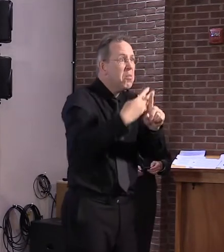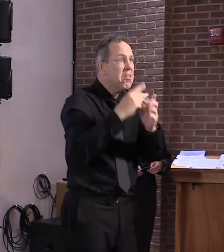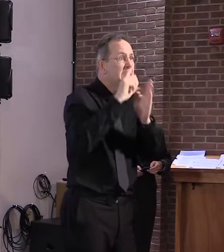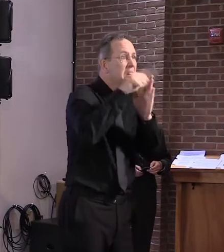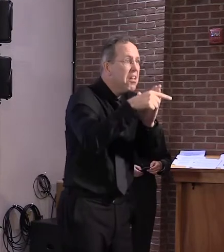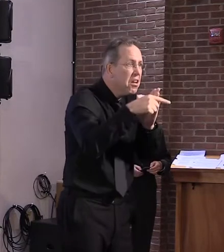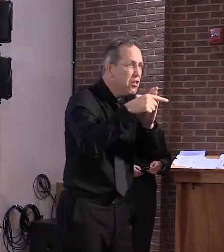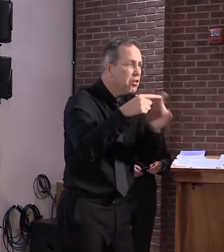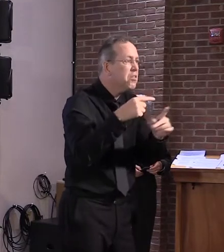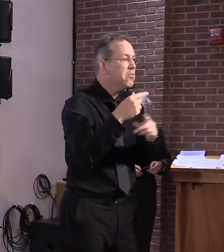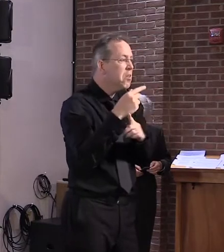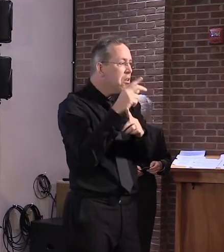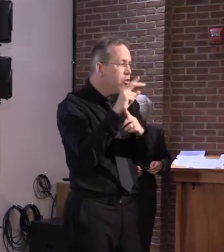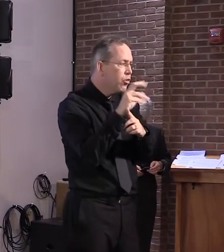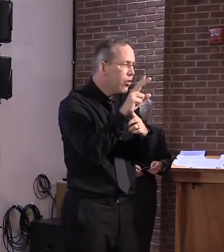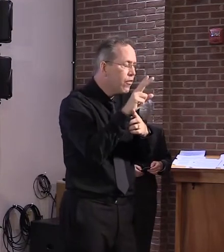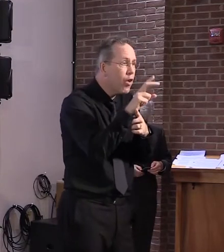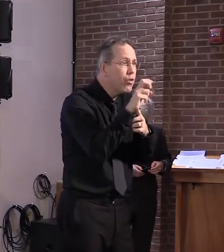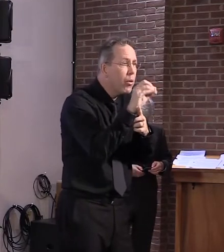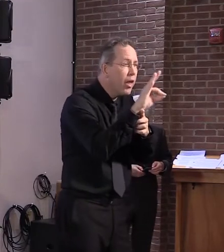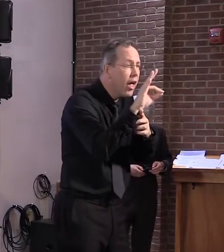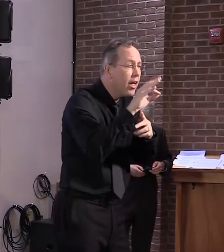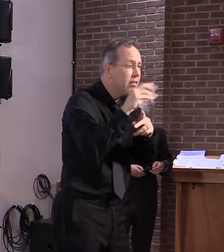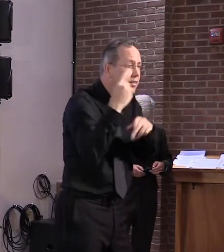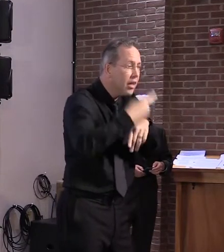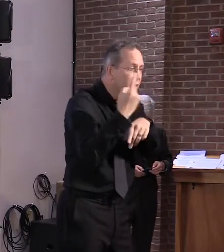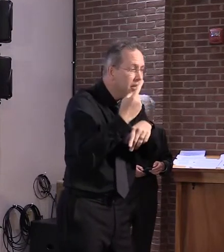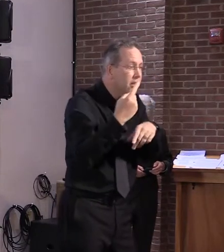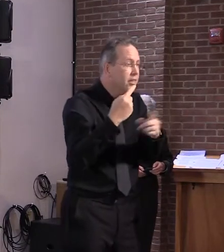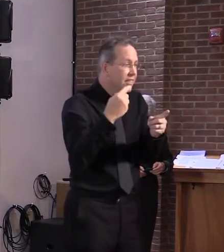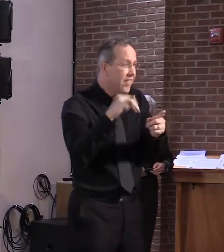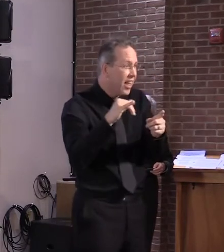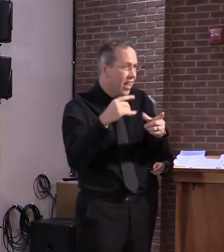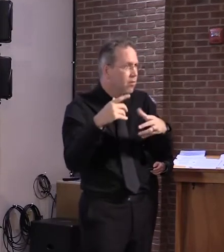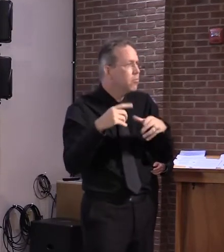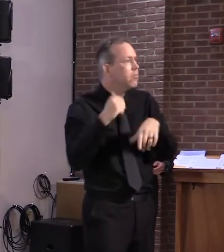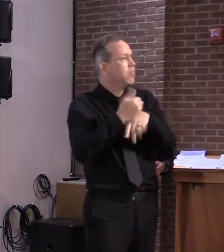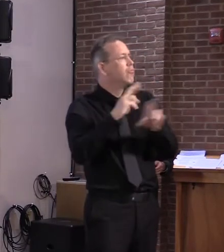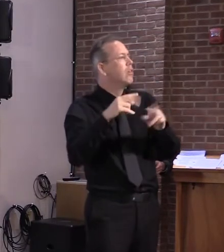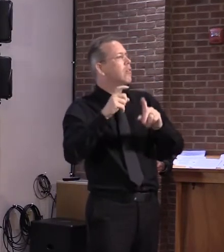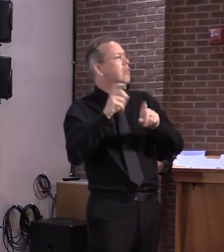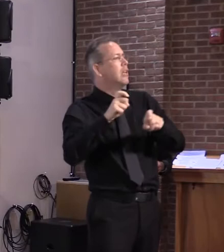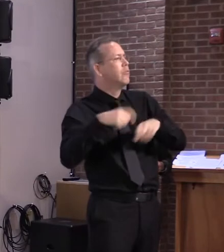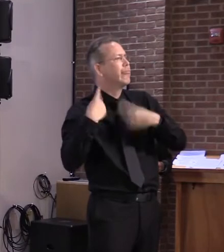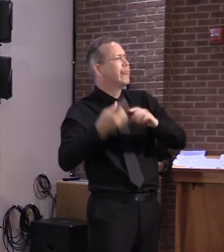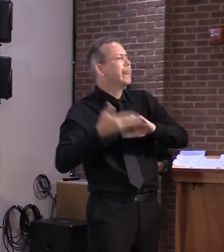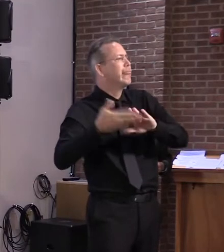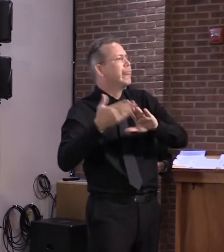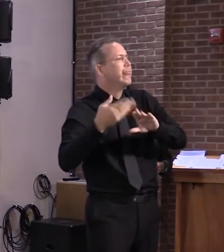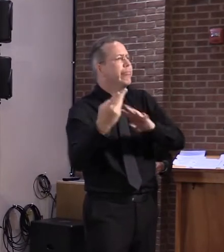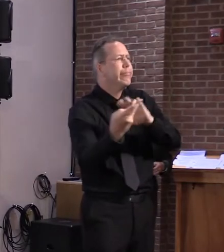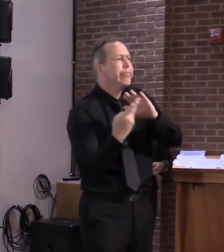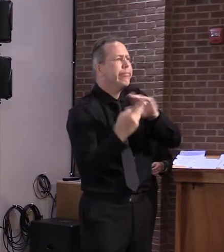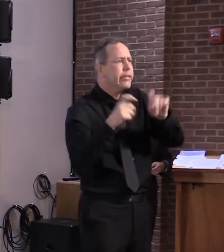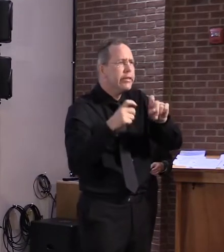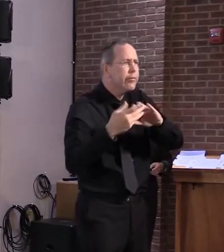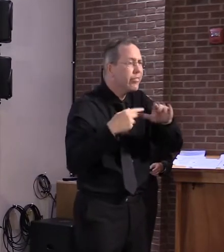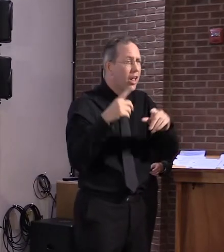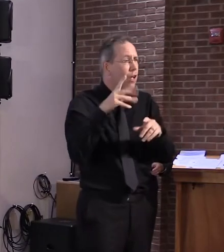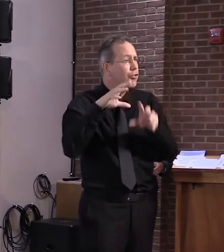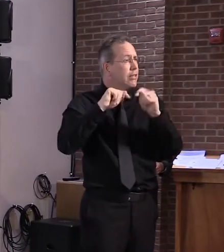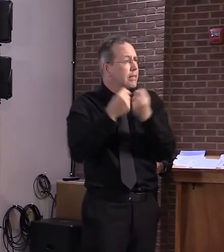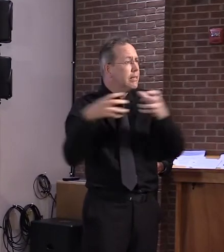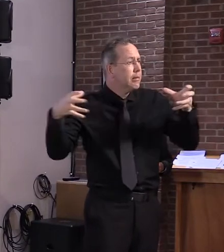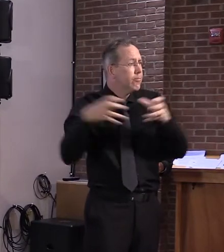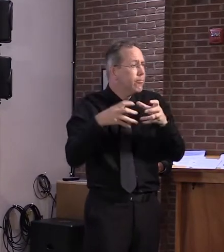approaching 4 months, 109 days, since we fully activated the SEOC, the state's emergency